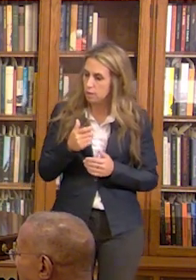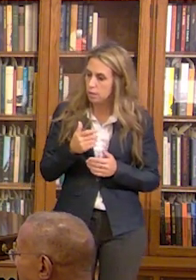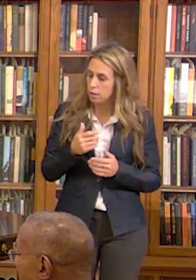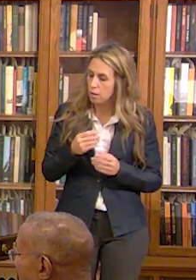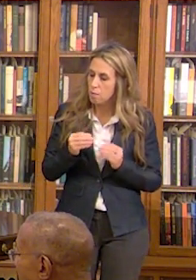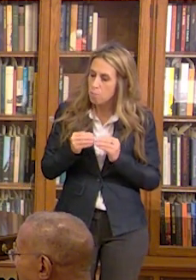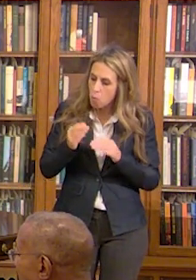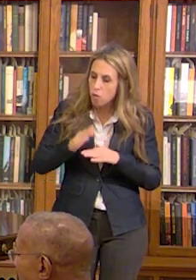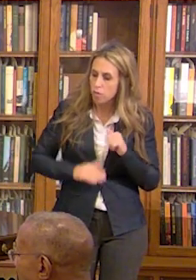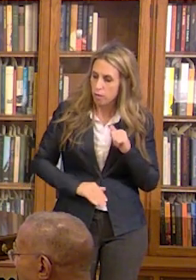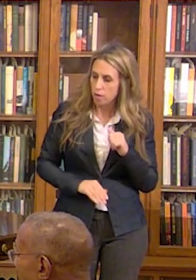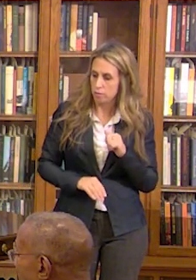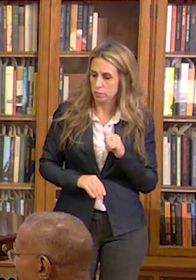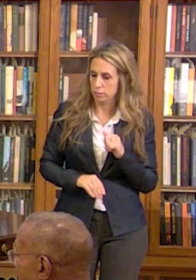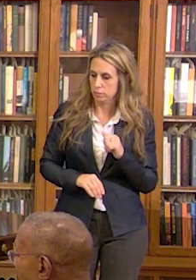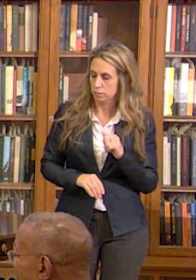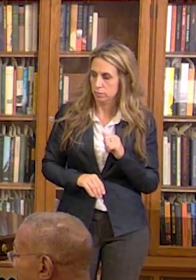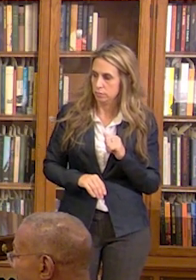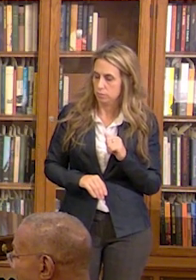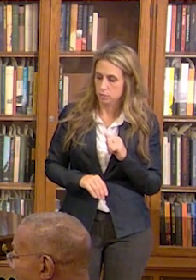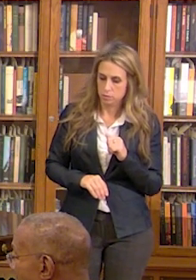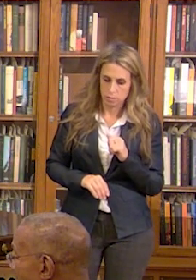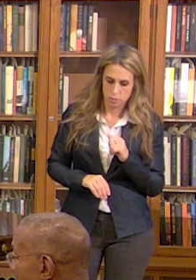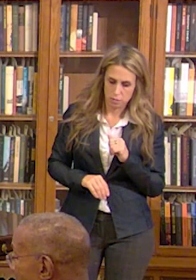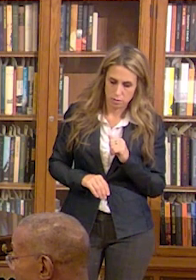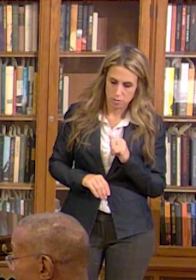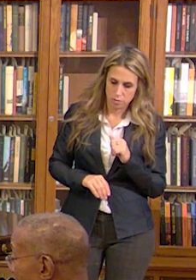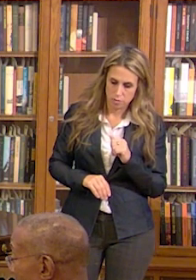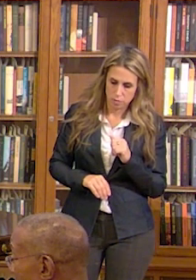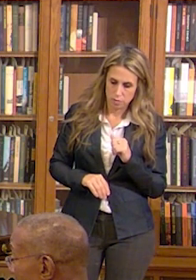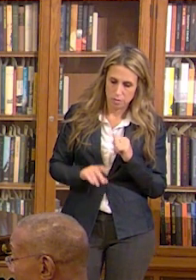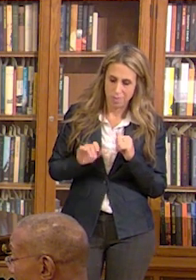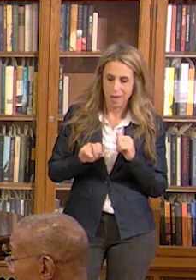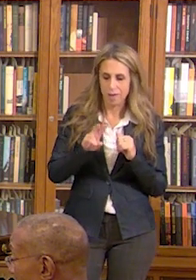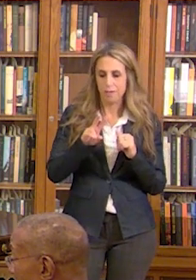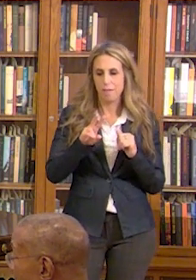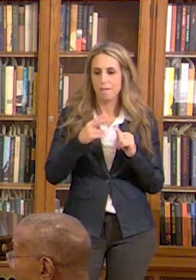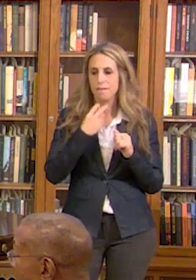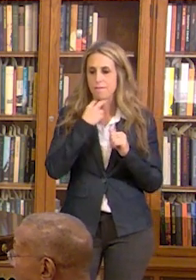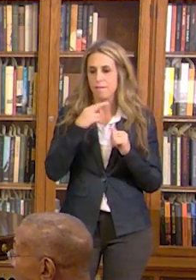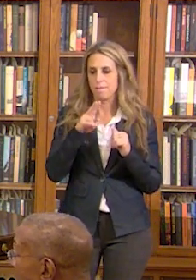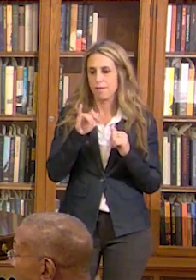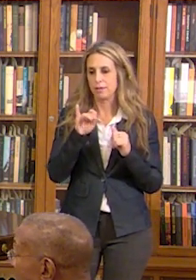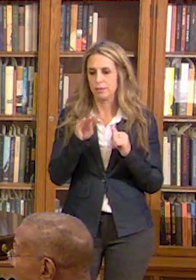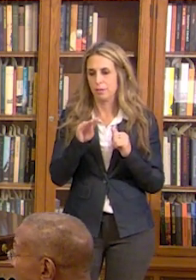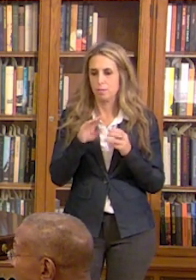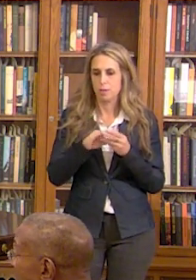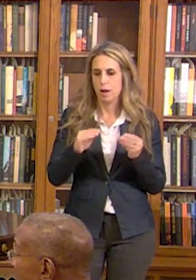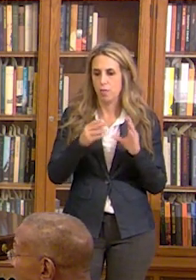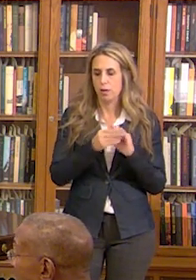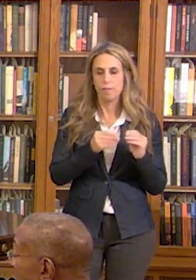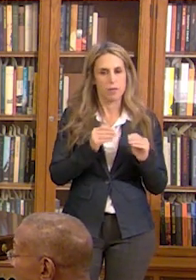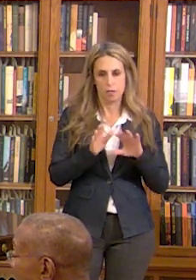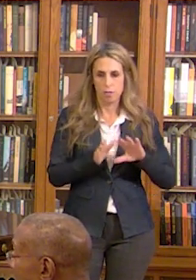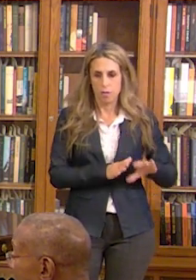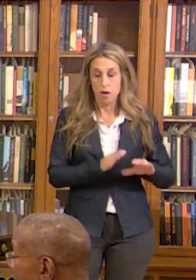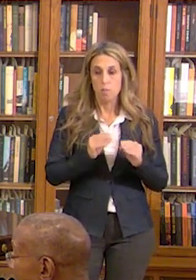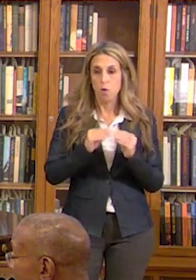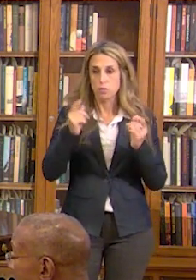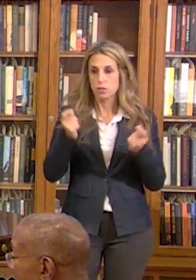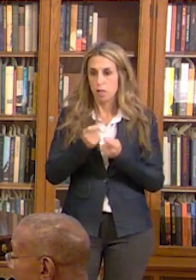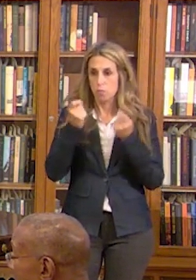beyond the um victim narrative if you will there's a celebration narrative that is so